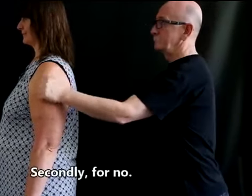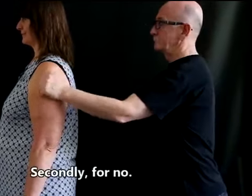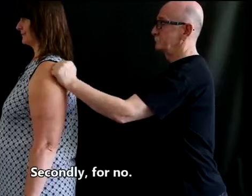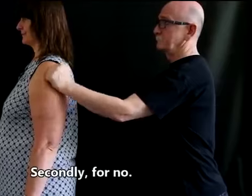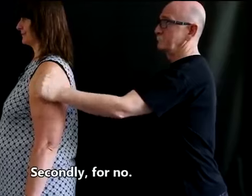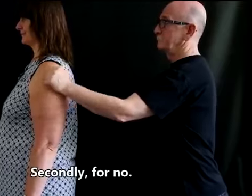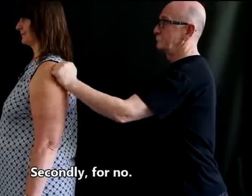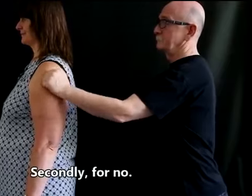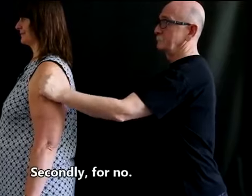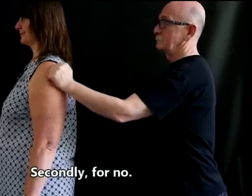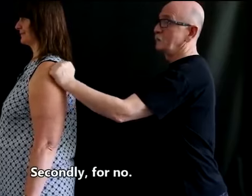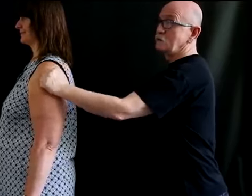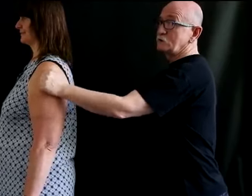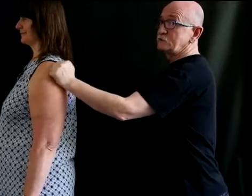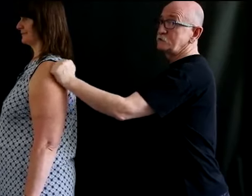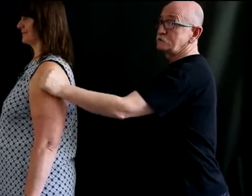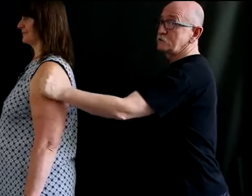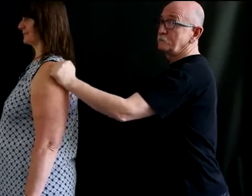Secondly, for no.